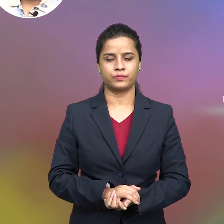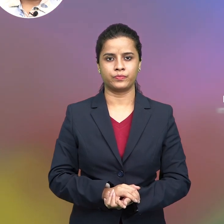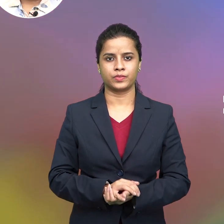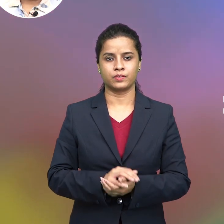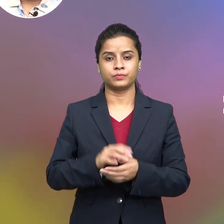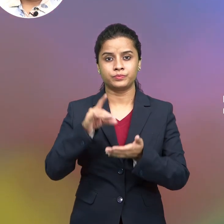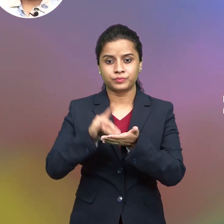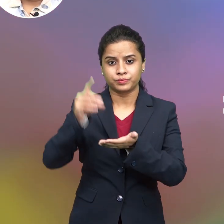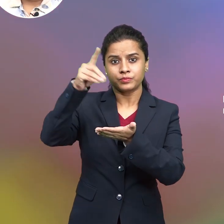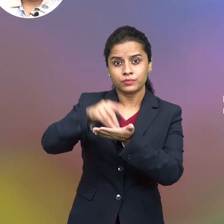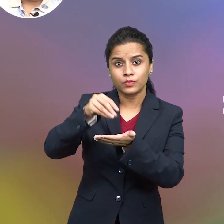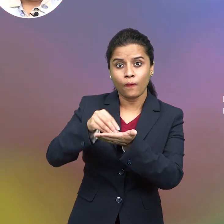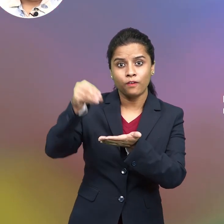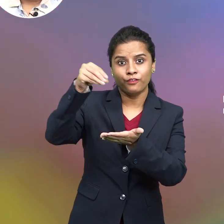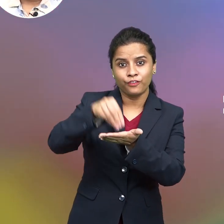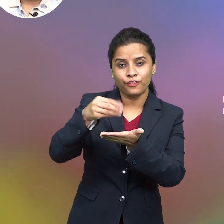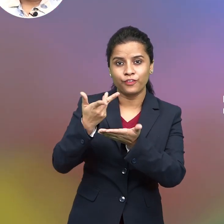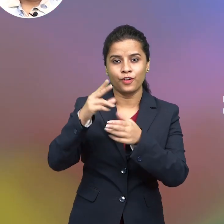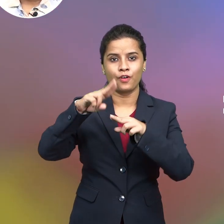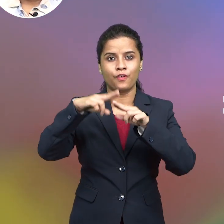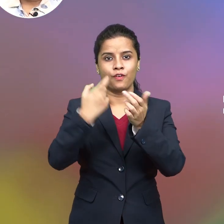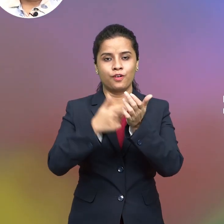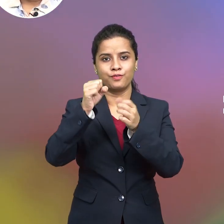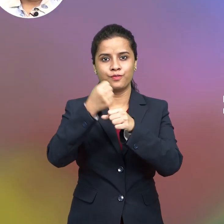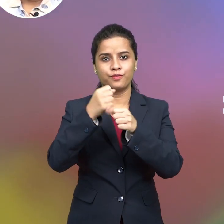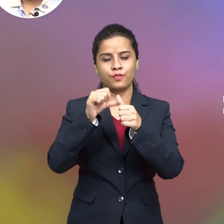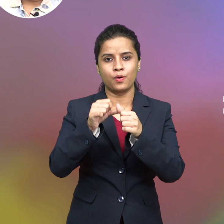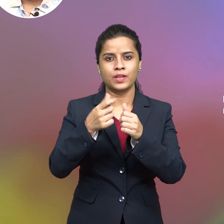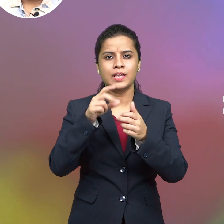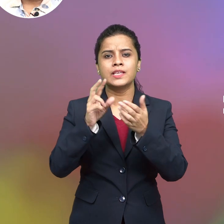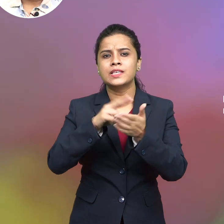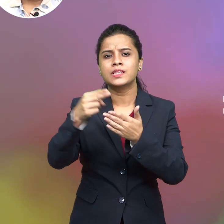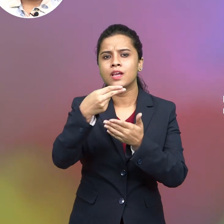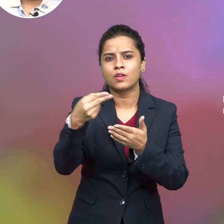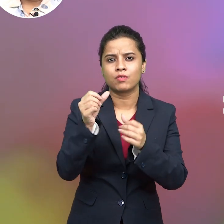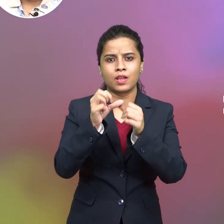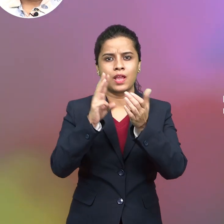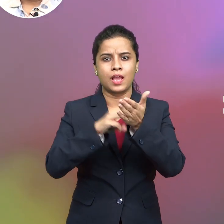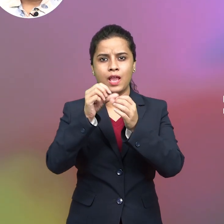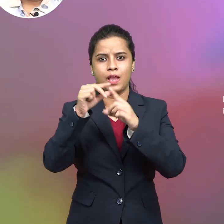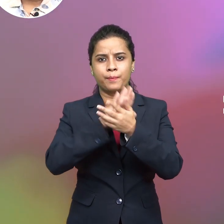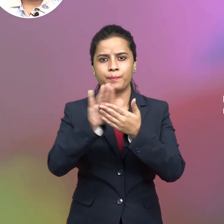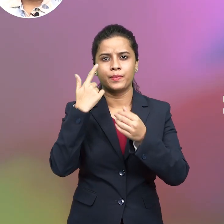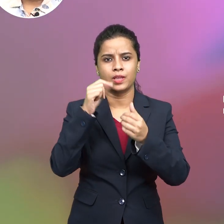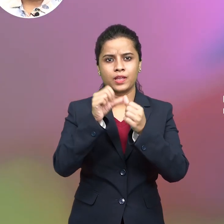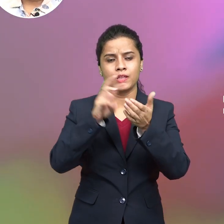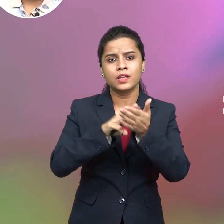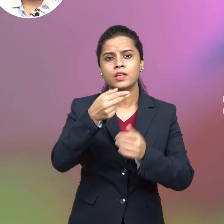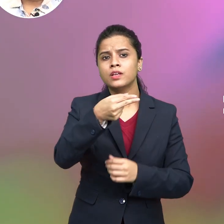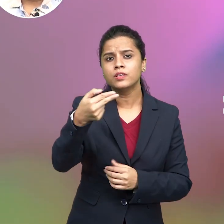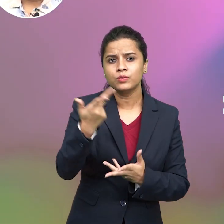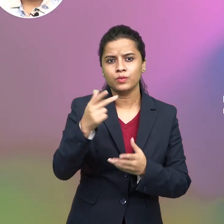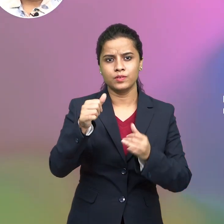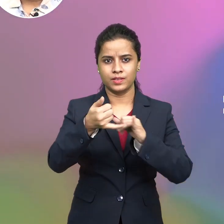A frog is an amphibian that can respire through cutaneous and pulmonary